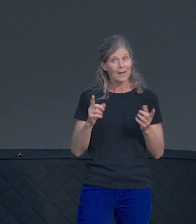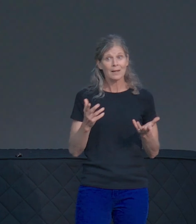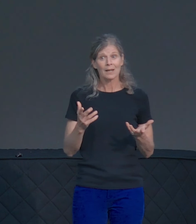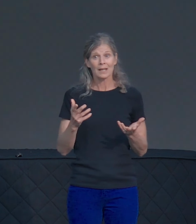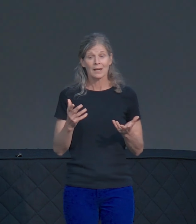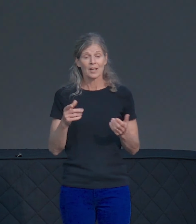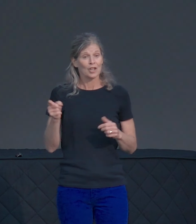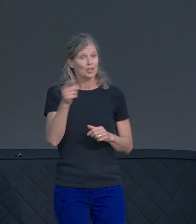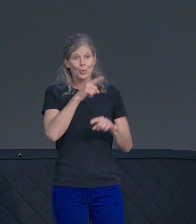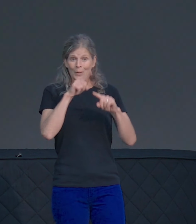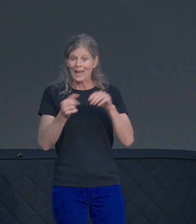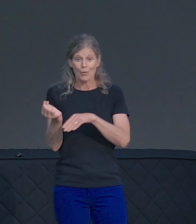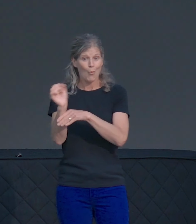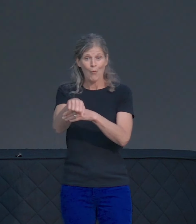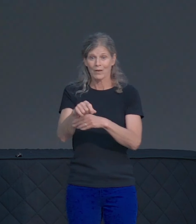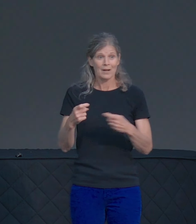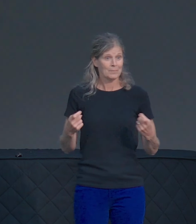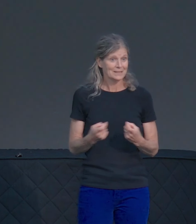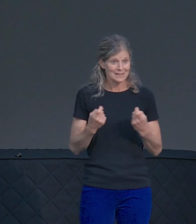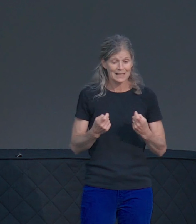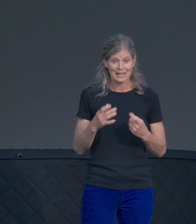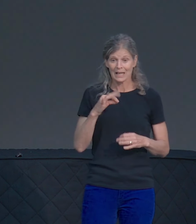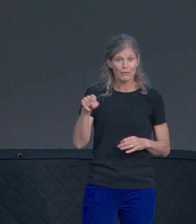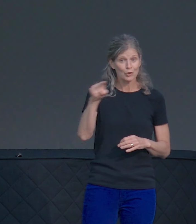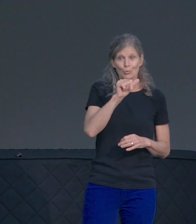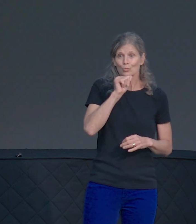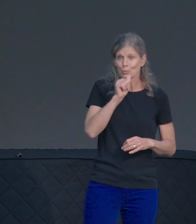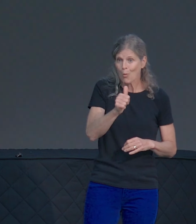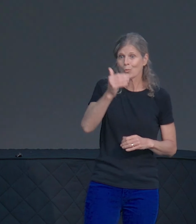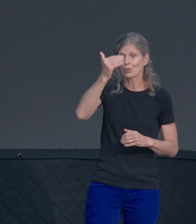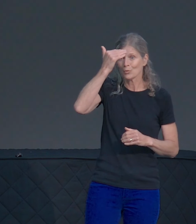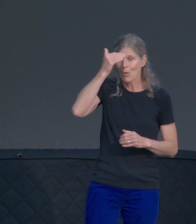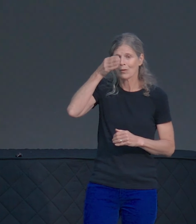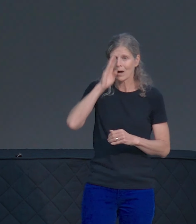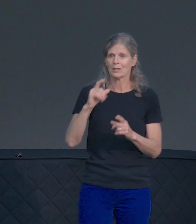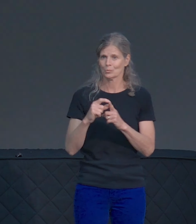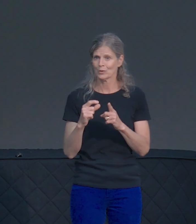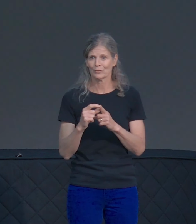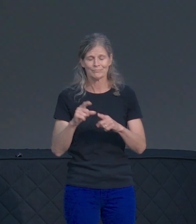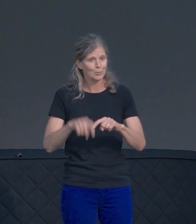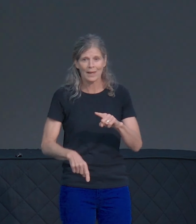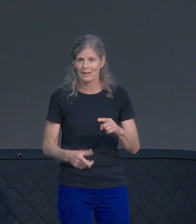be able to overcome sin if you do not know the Word of God.